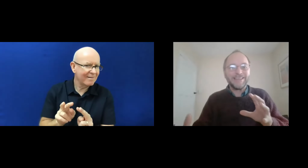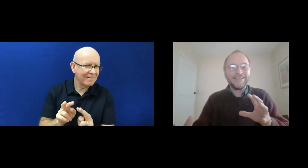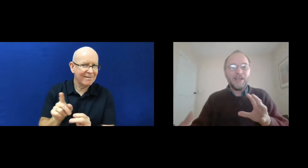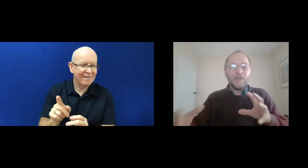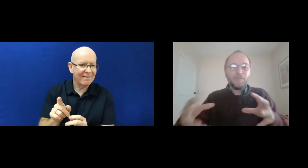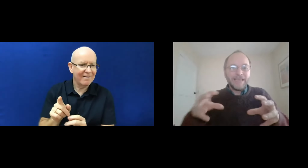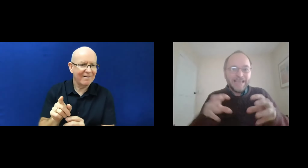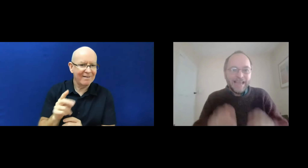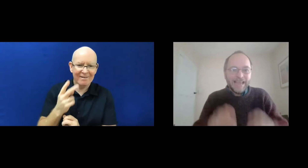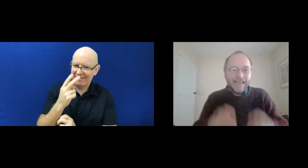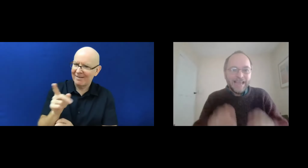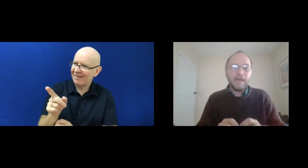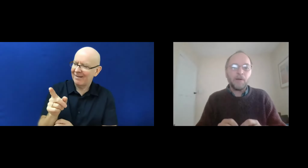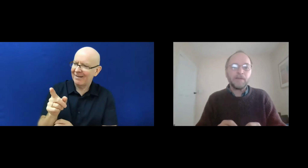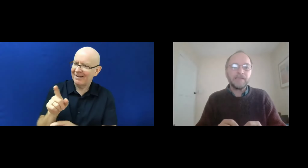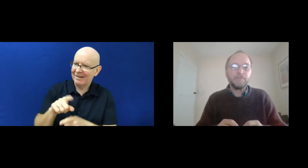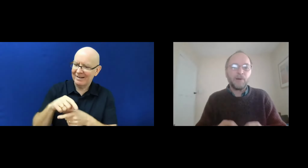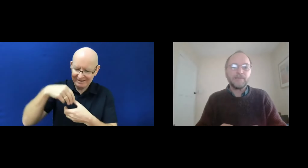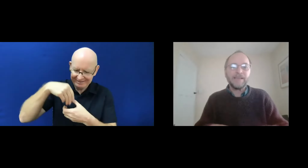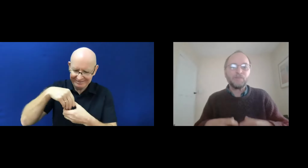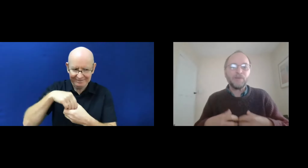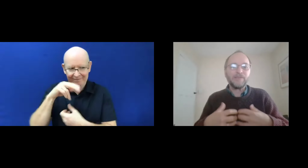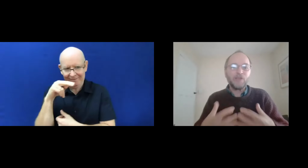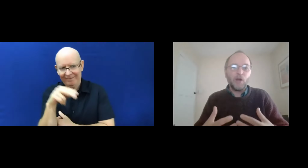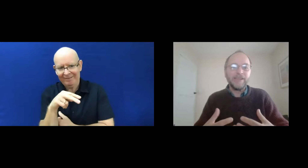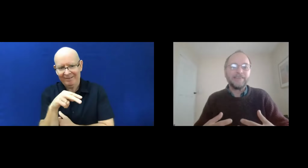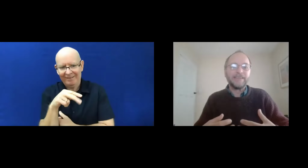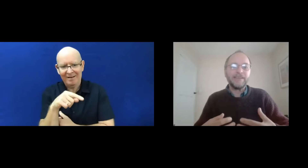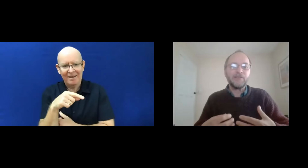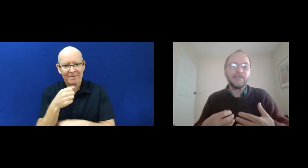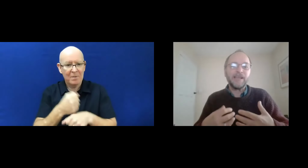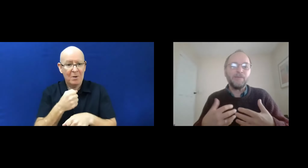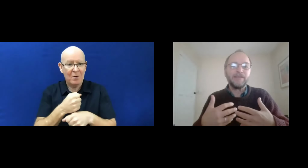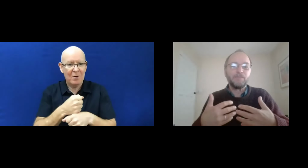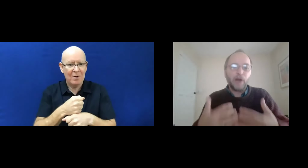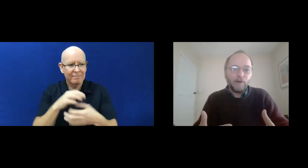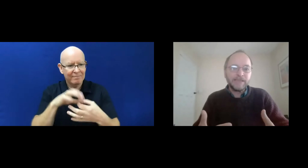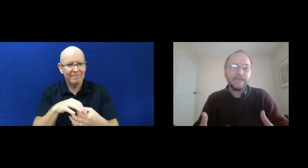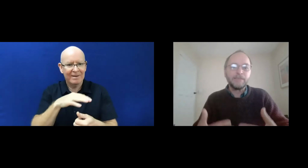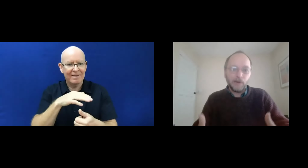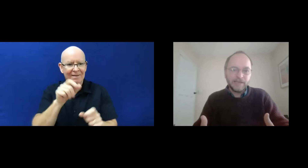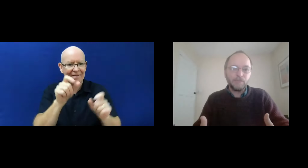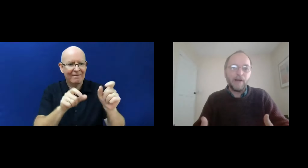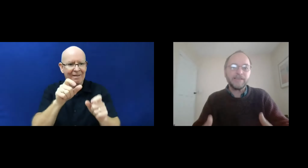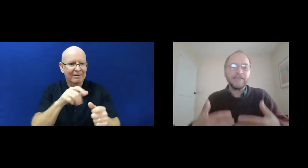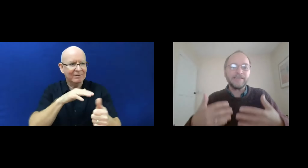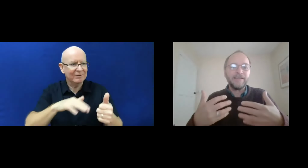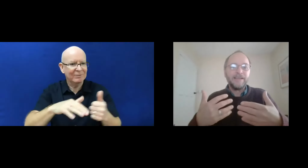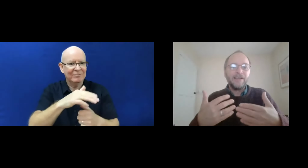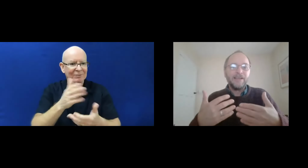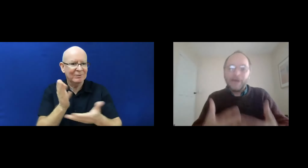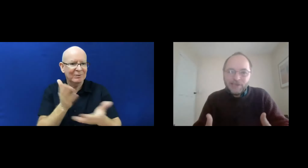service and being engaged in that policy process with colleagues, and as you say, with priorities, policy